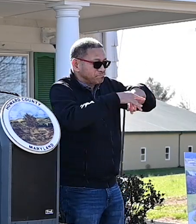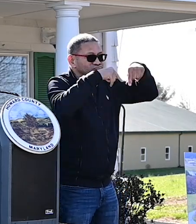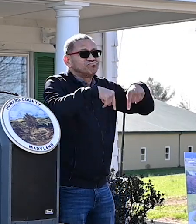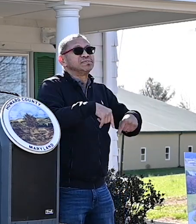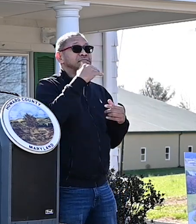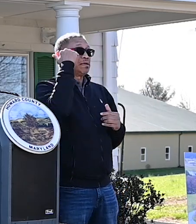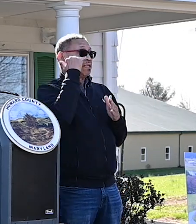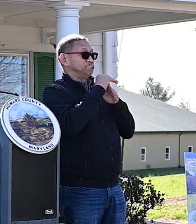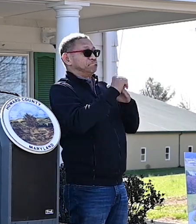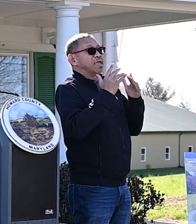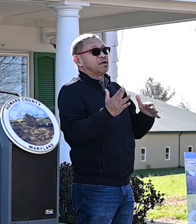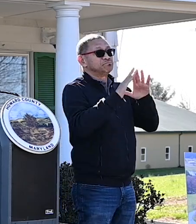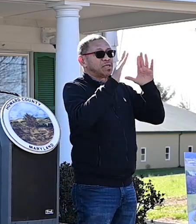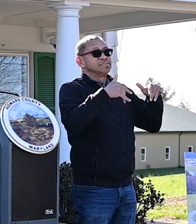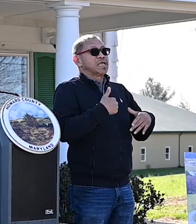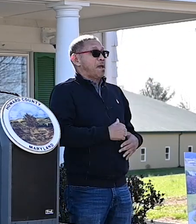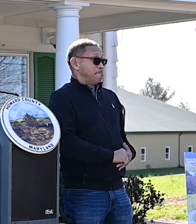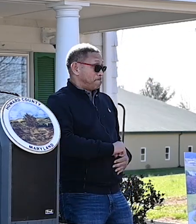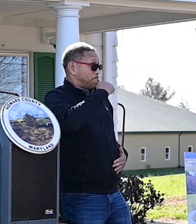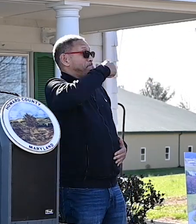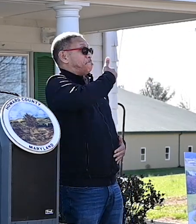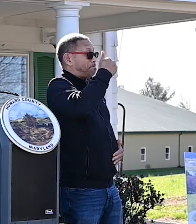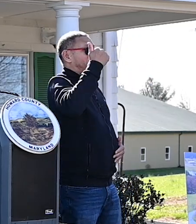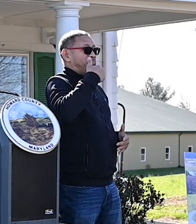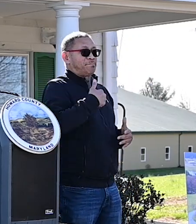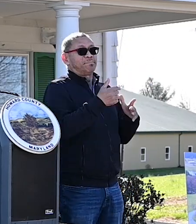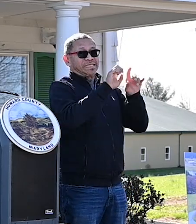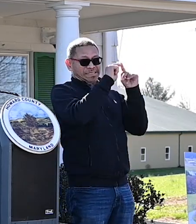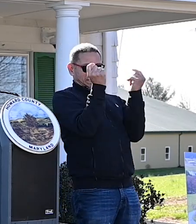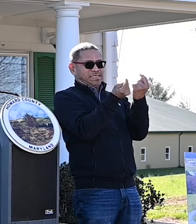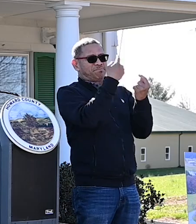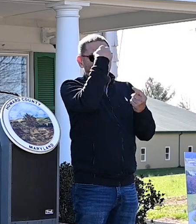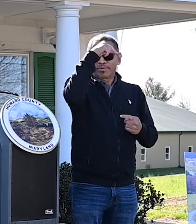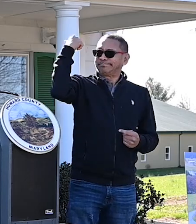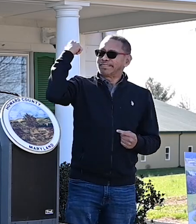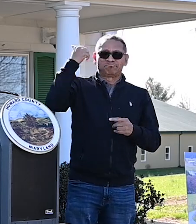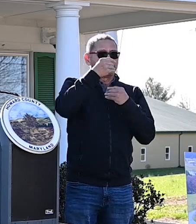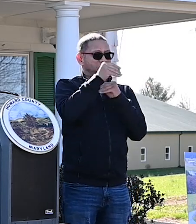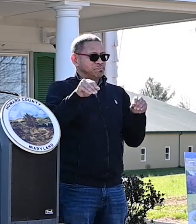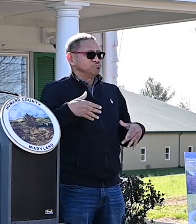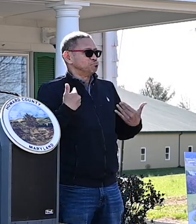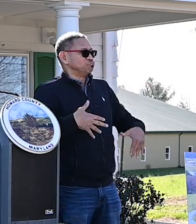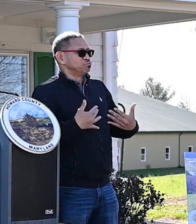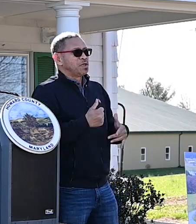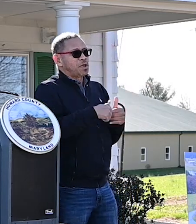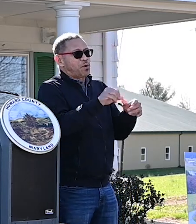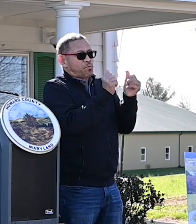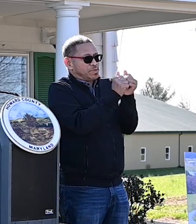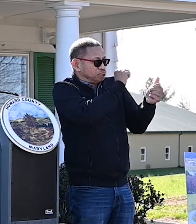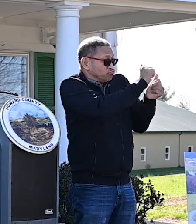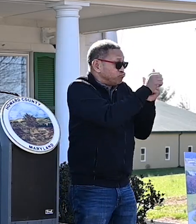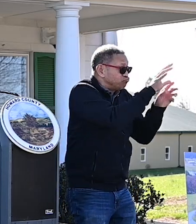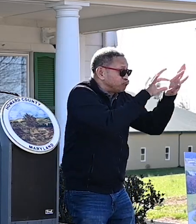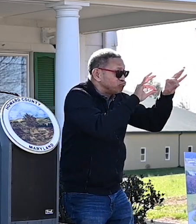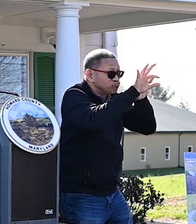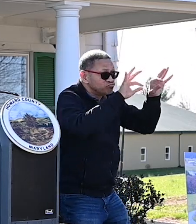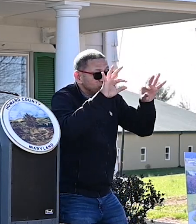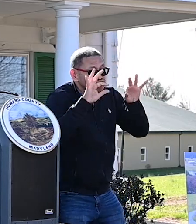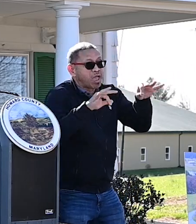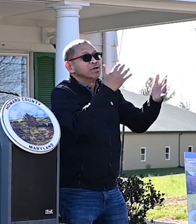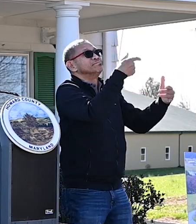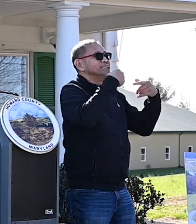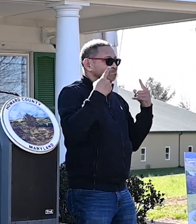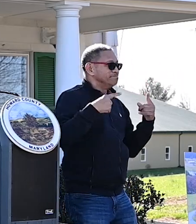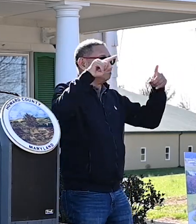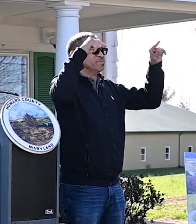Hebb House, I am prouder of the exceptional team we have assembled for the Office of Agriculture. With a competitive selection process, we